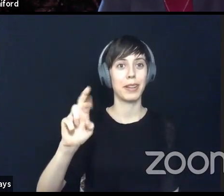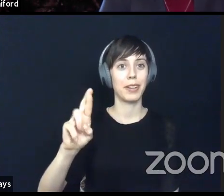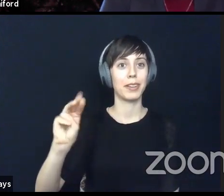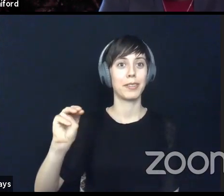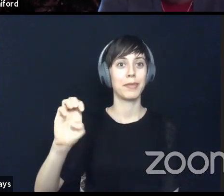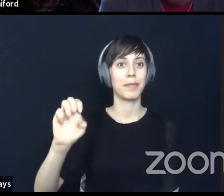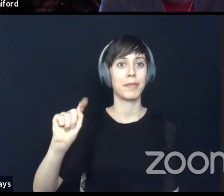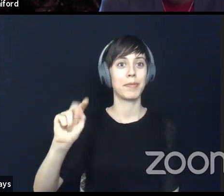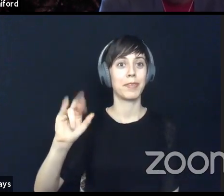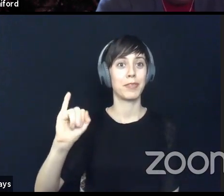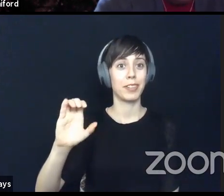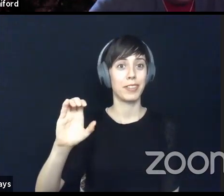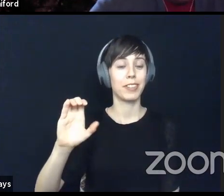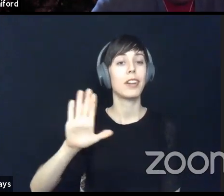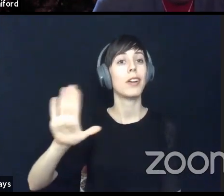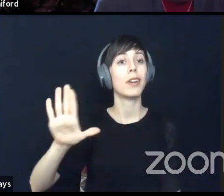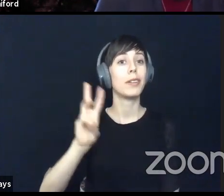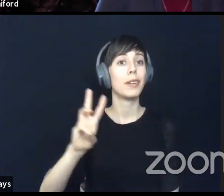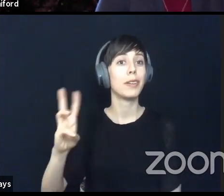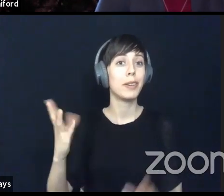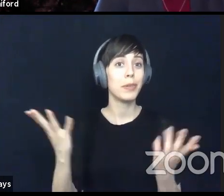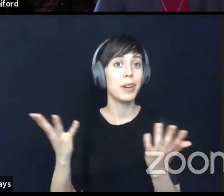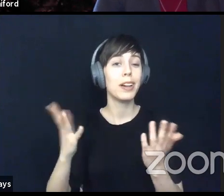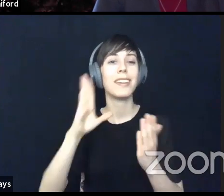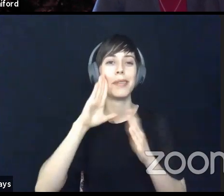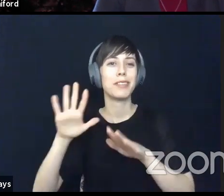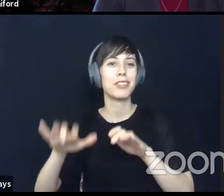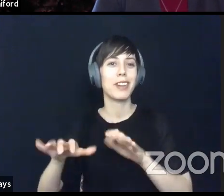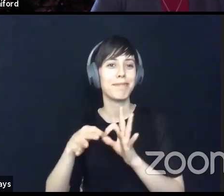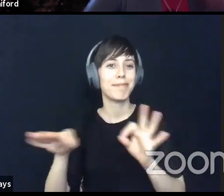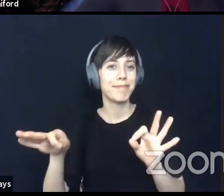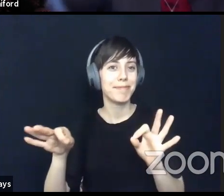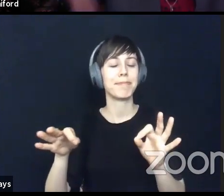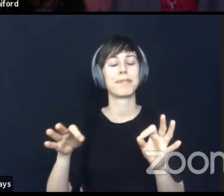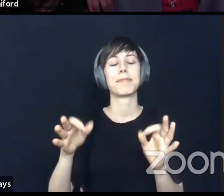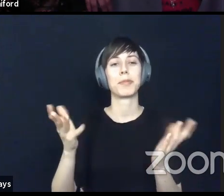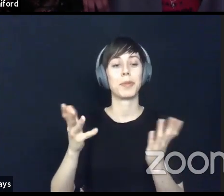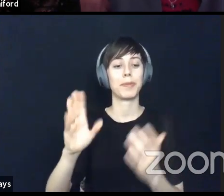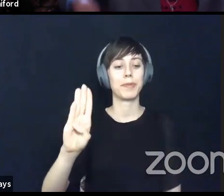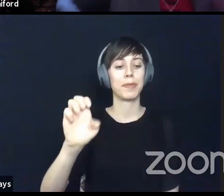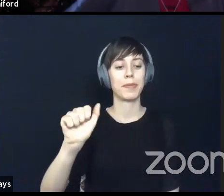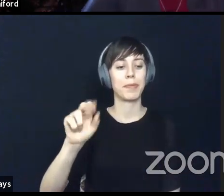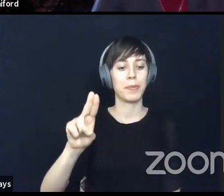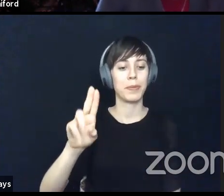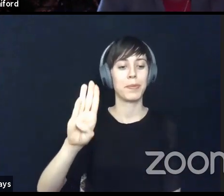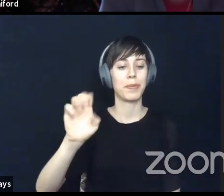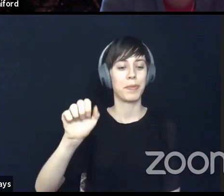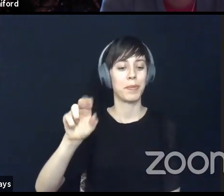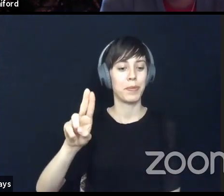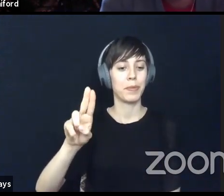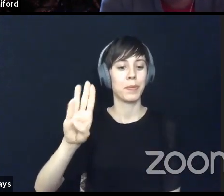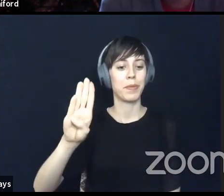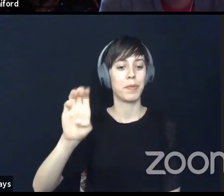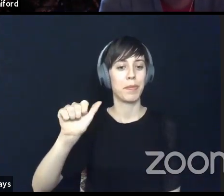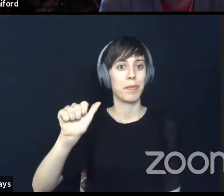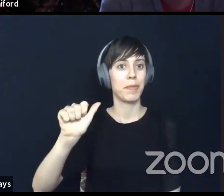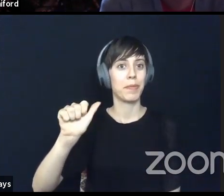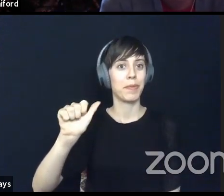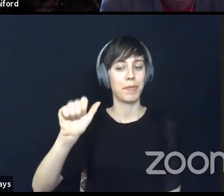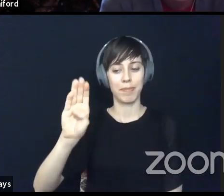BoboBarina.com. Mm-hmm. Yeah. I'll write that in the chat for everyone. Thanks. Thanks for having me. Yeah. And we have